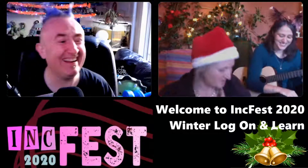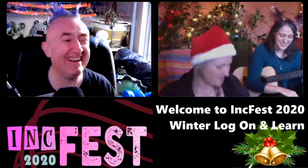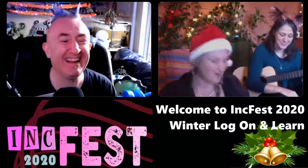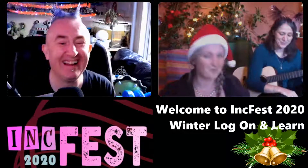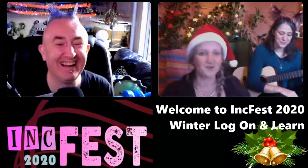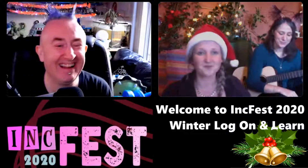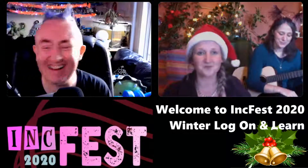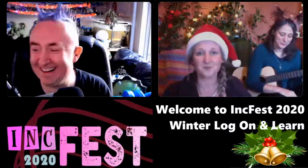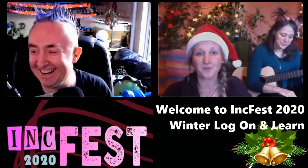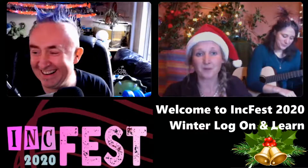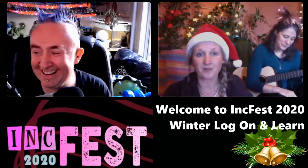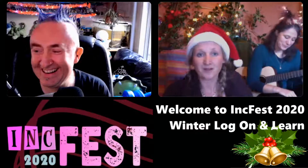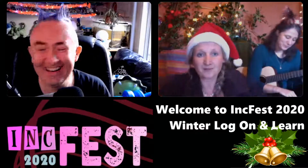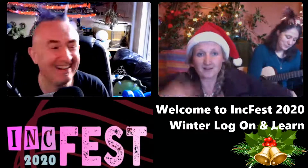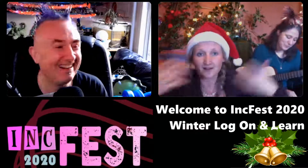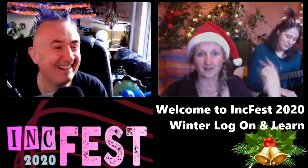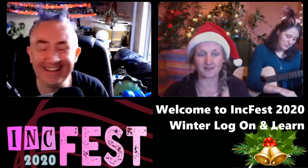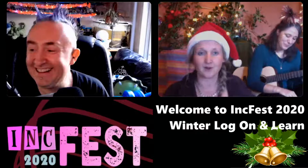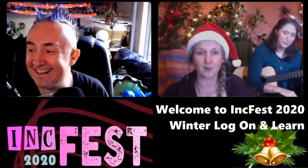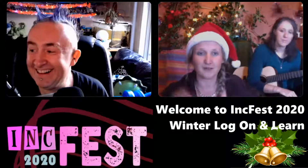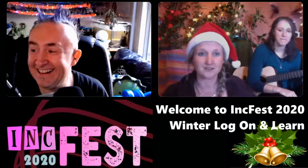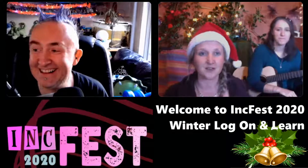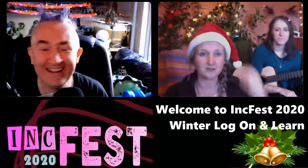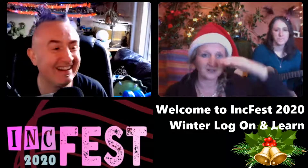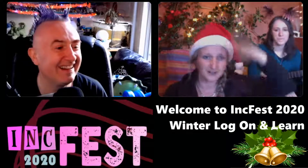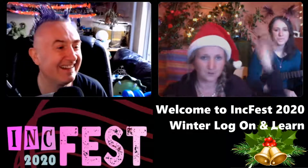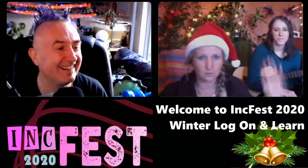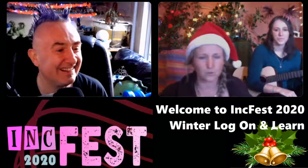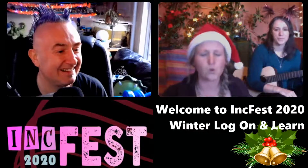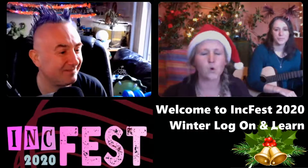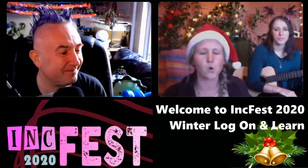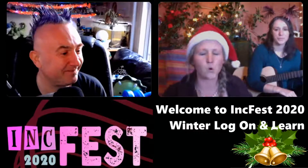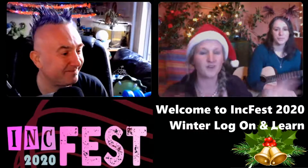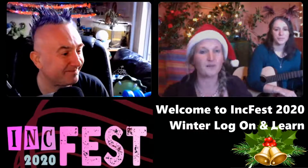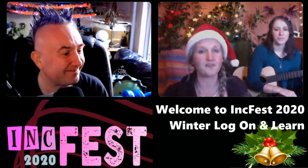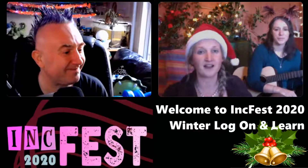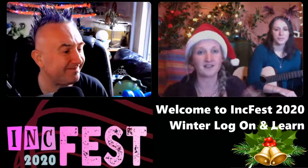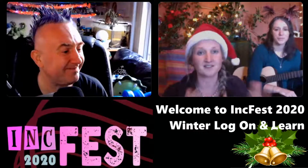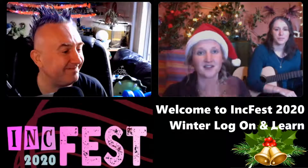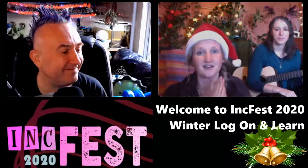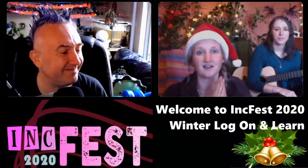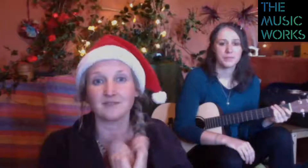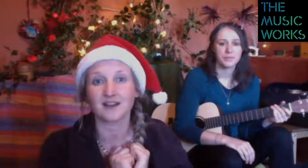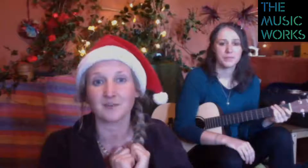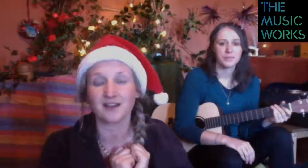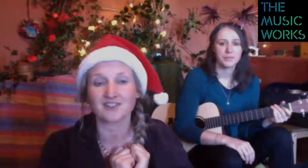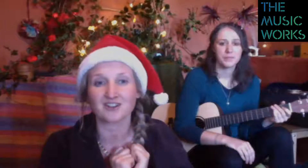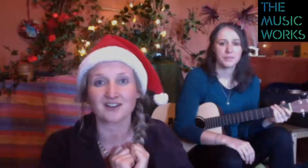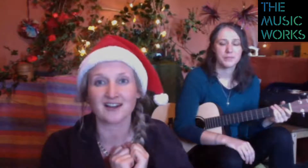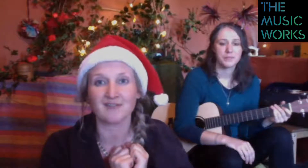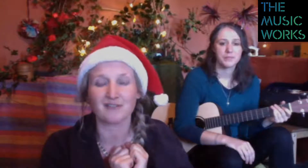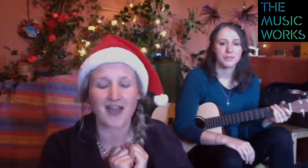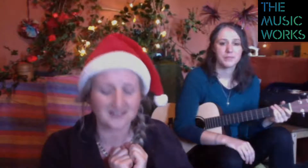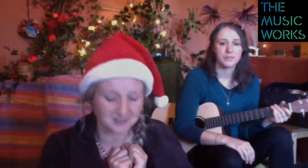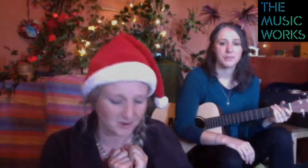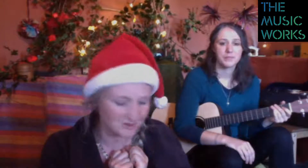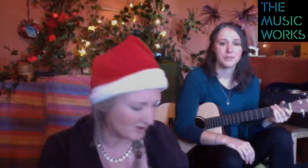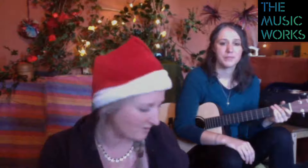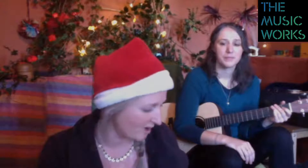Oh, wonderful. Well, that really got me totally warmed up. And as I said, I really passionately love that song. So I hope